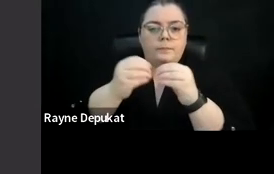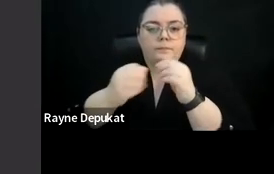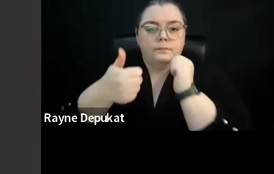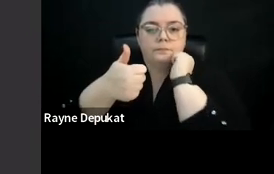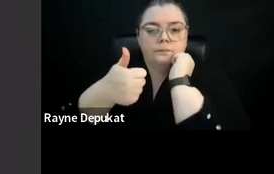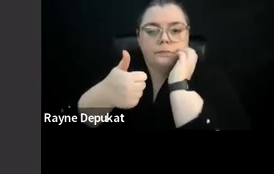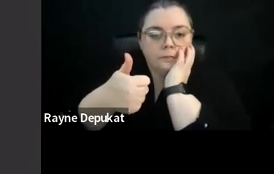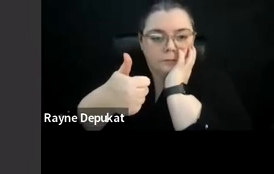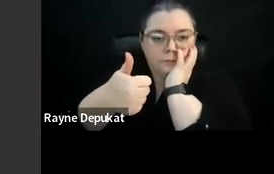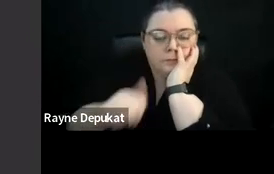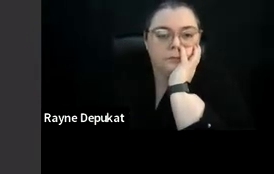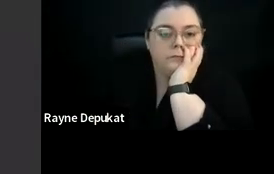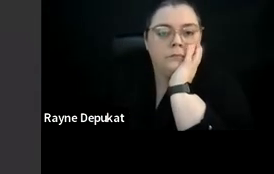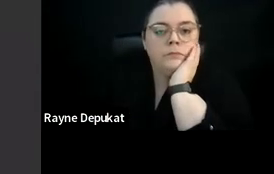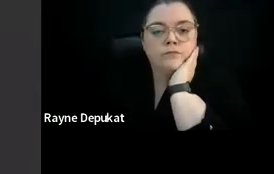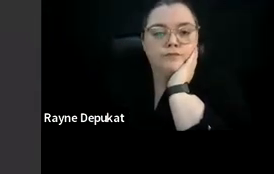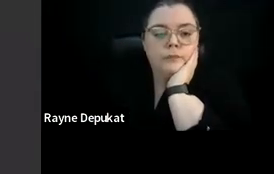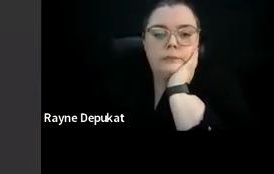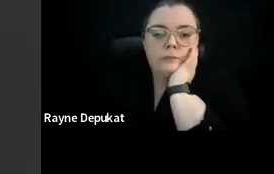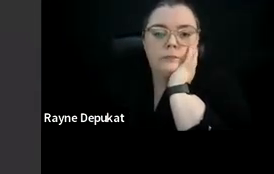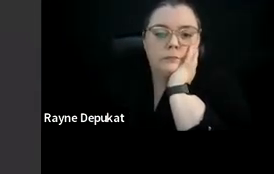Please scroll up a little bit more. Thank you.